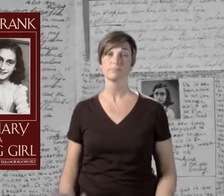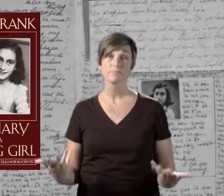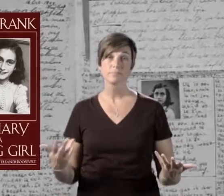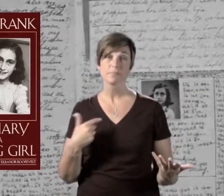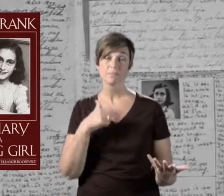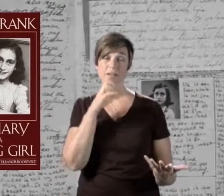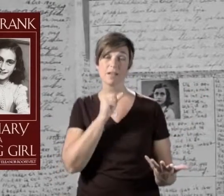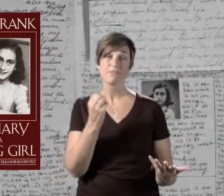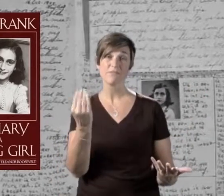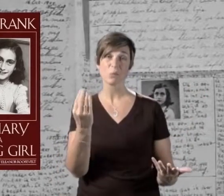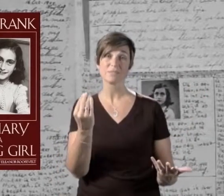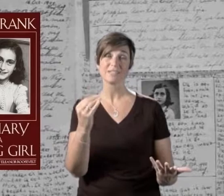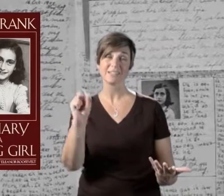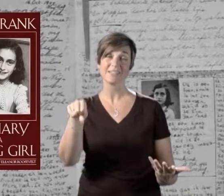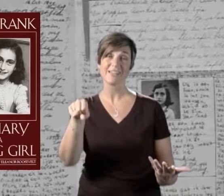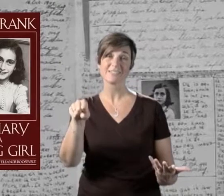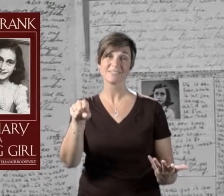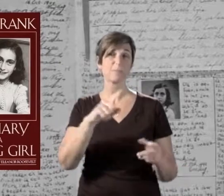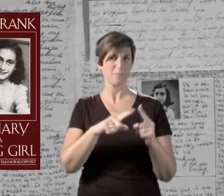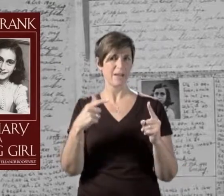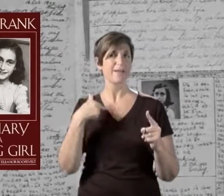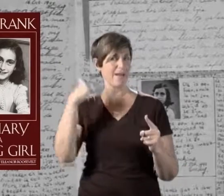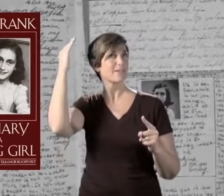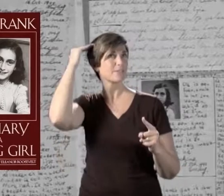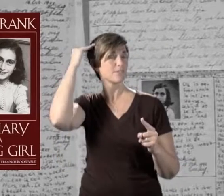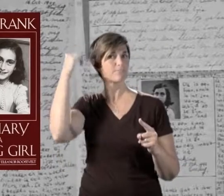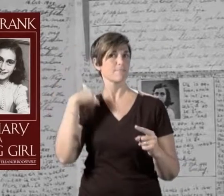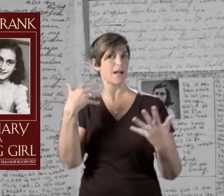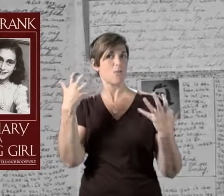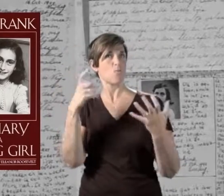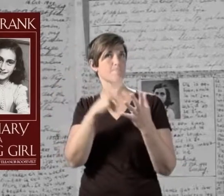Although I'm only 14, I know quite well what I want.